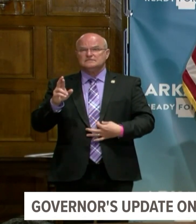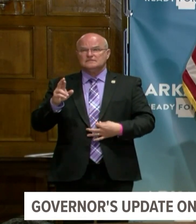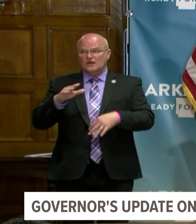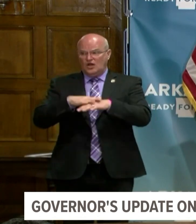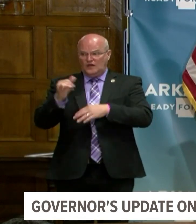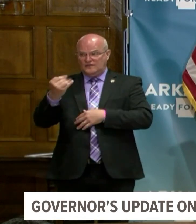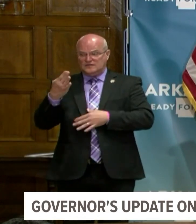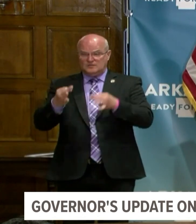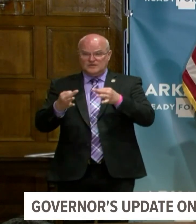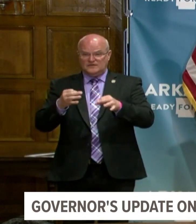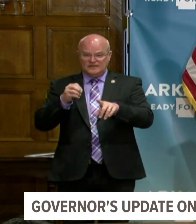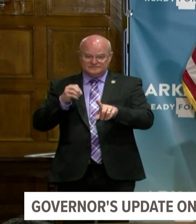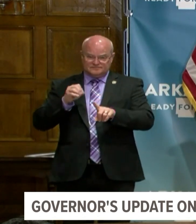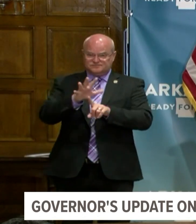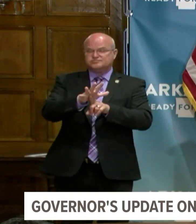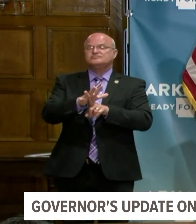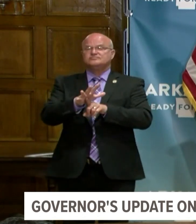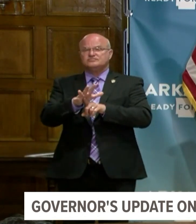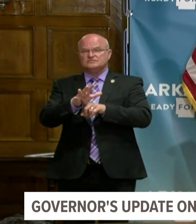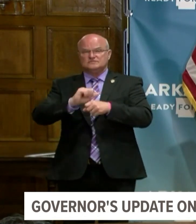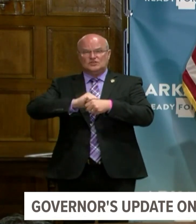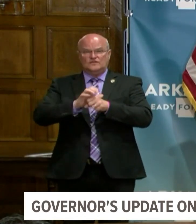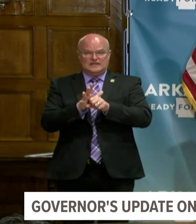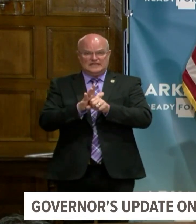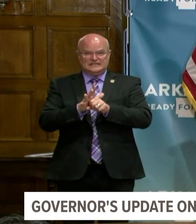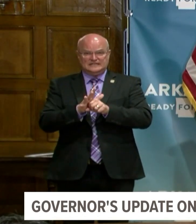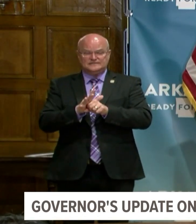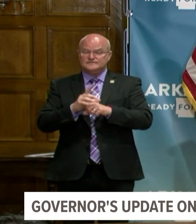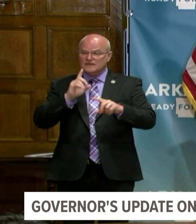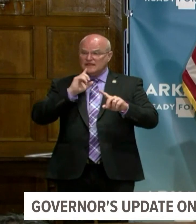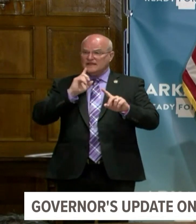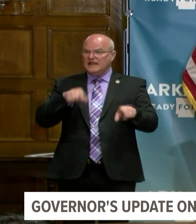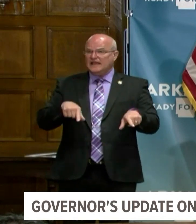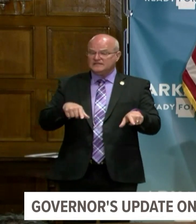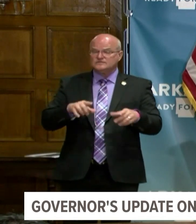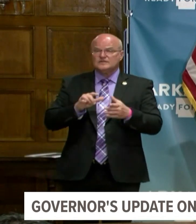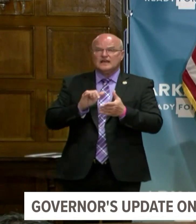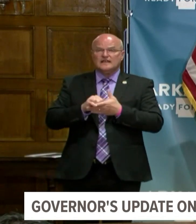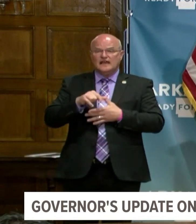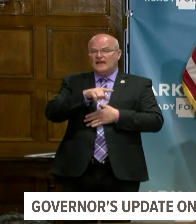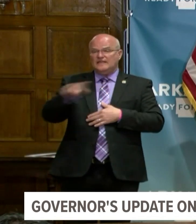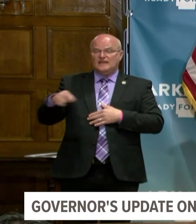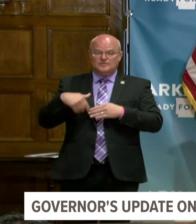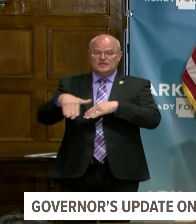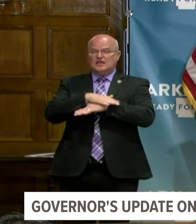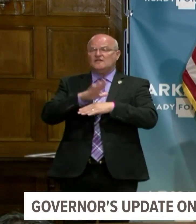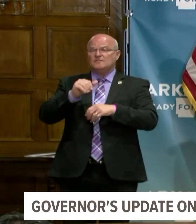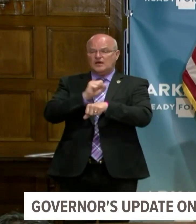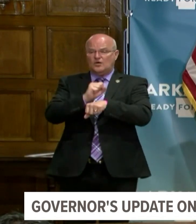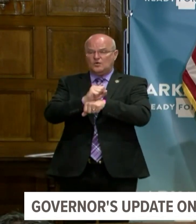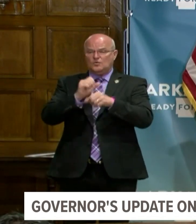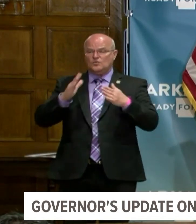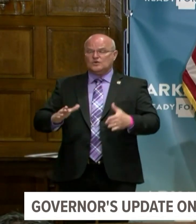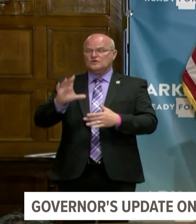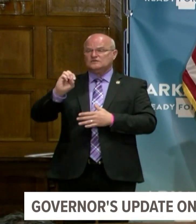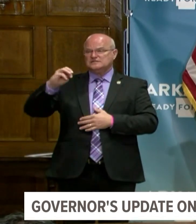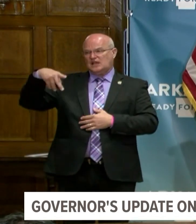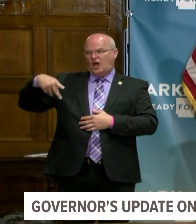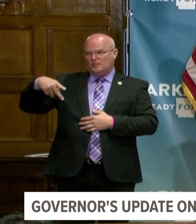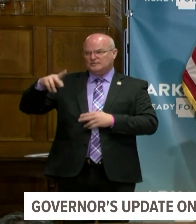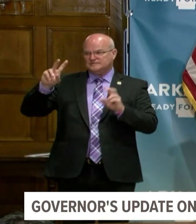on the job if they get COVID-19? And the answer is that they would be covered by workers'